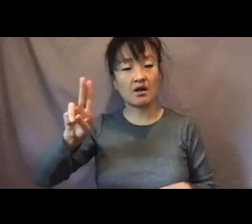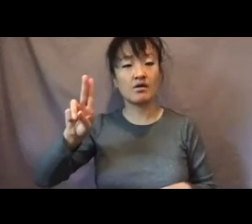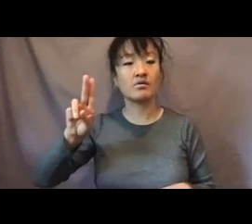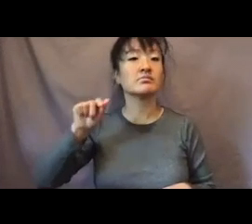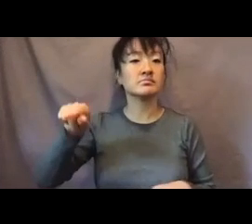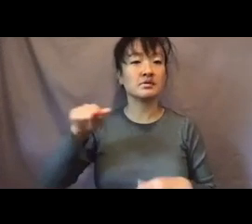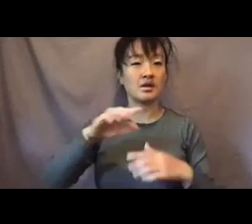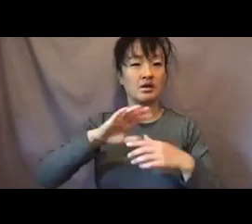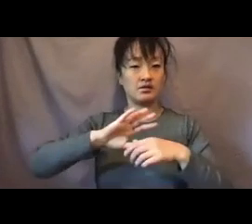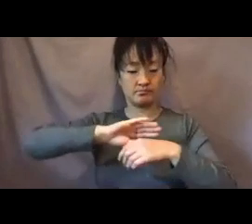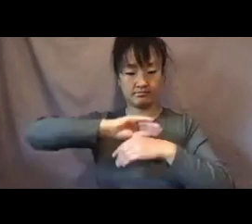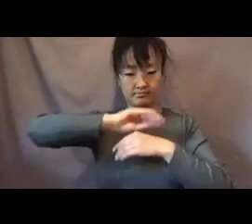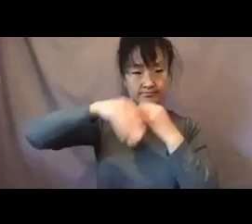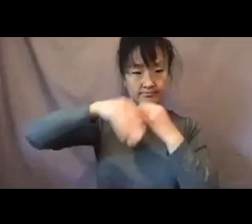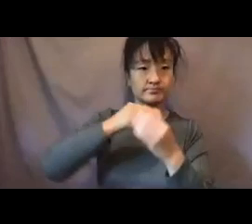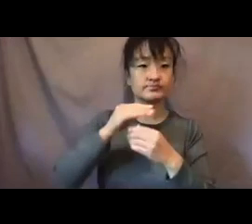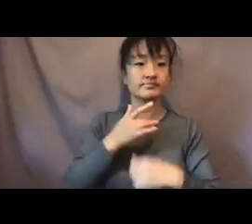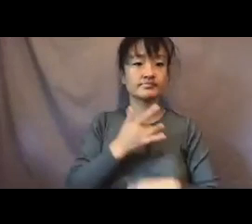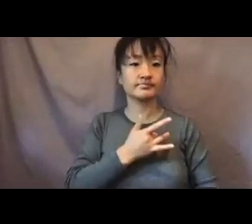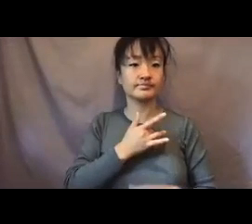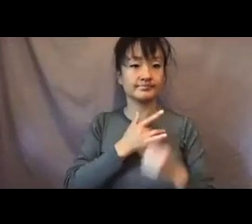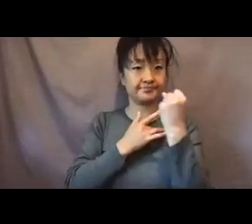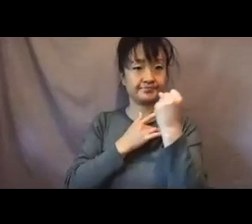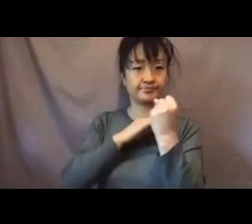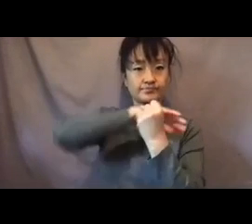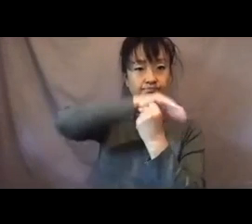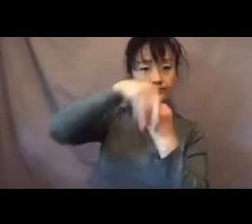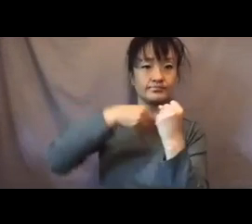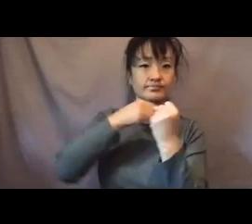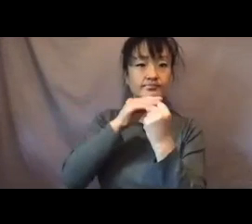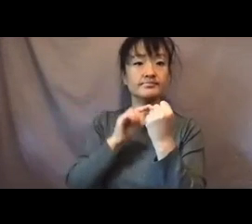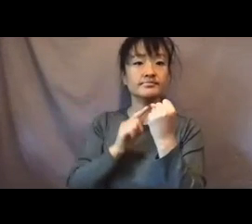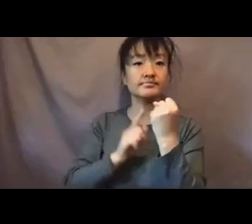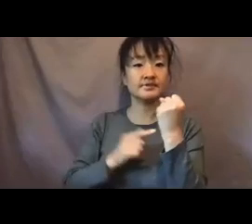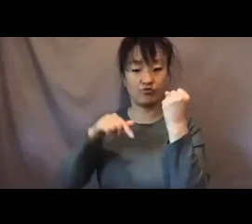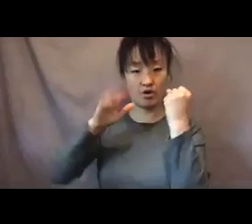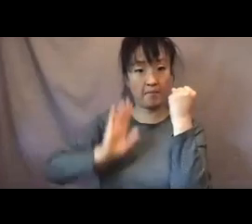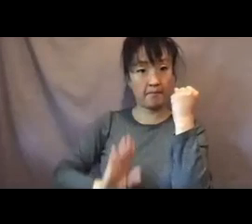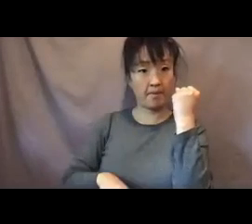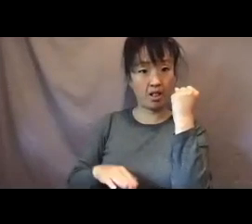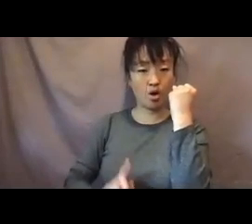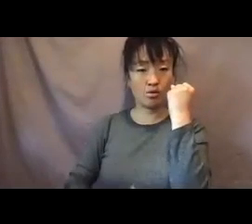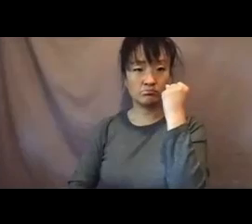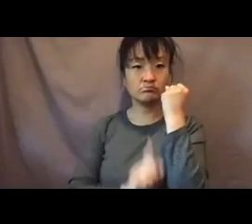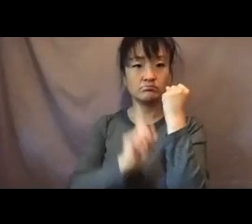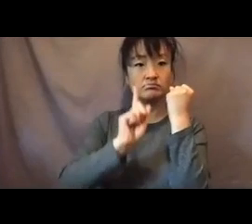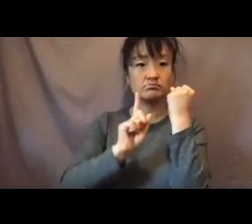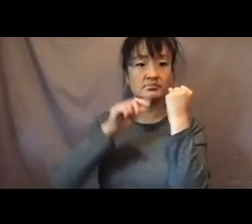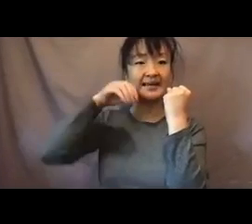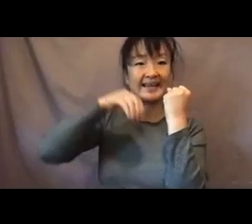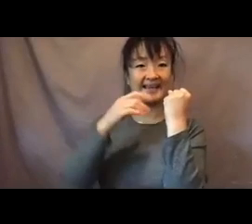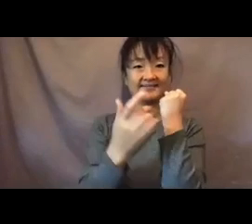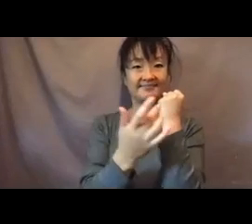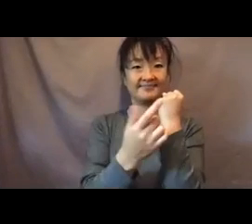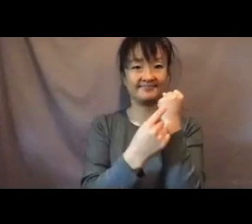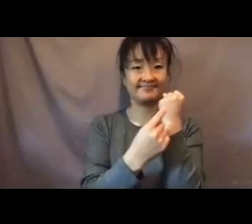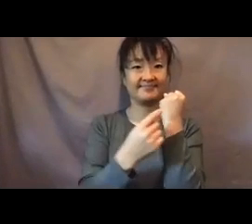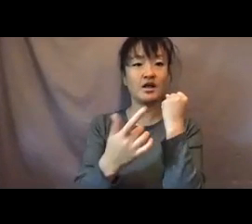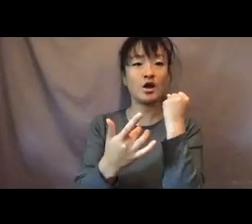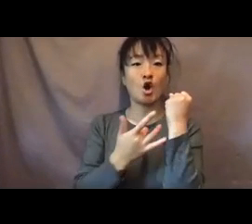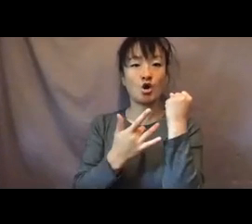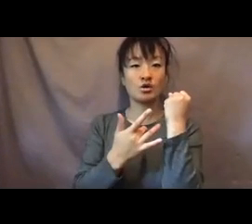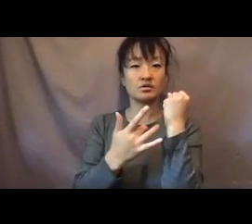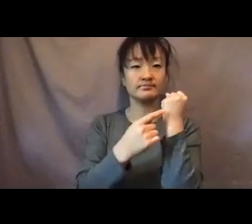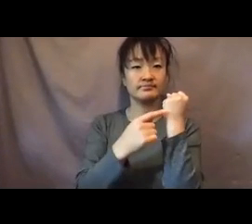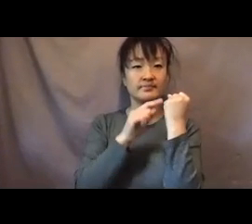this has to do with whatever comes up through the center and the center from below into the heart space, right? And that's what nausea is. Nausea is this sort